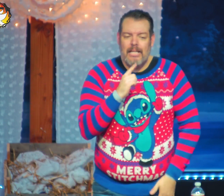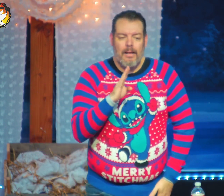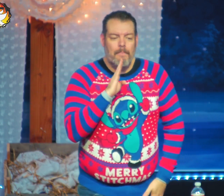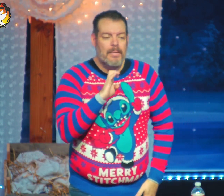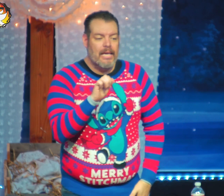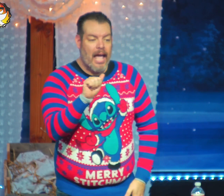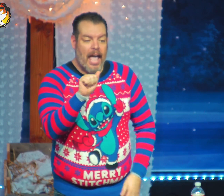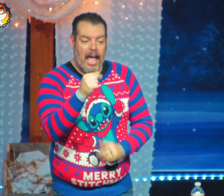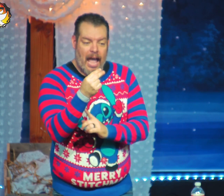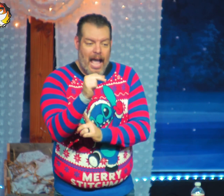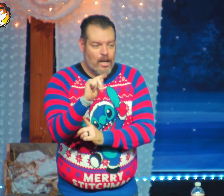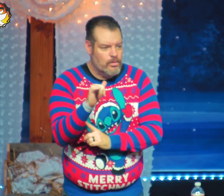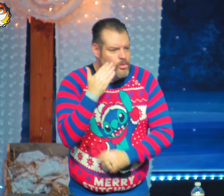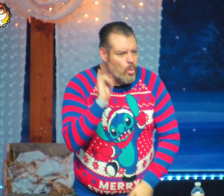And sometimes we do get angry.